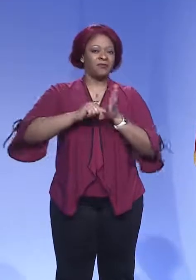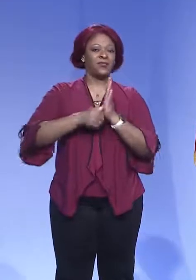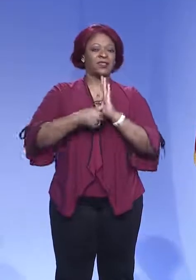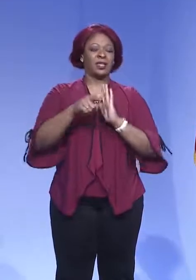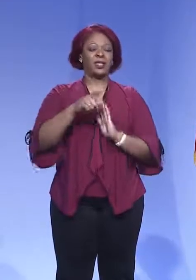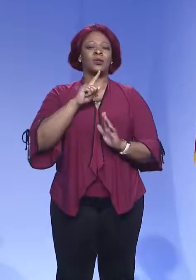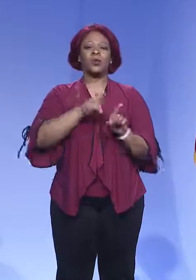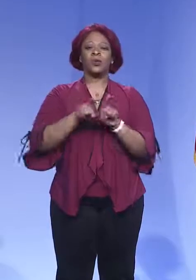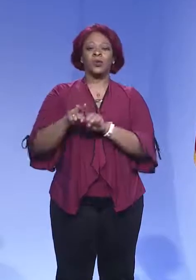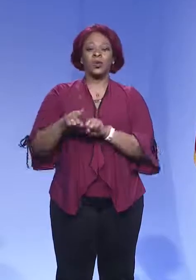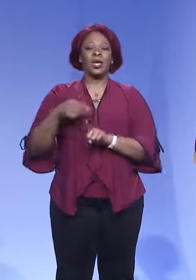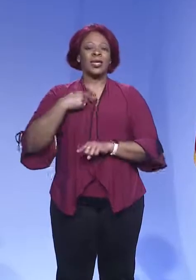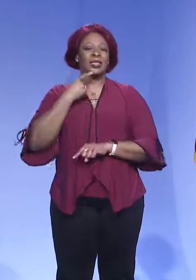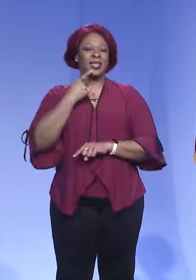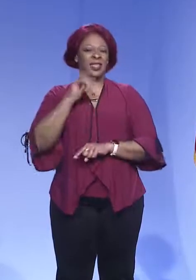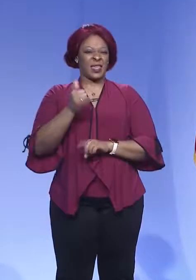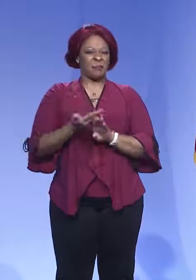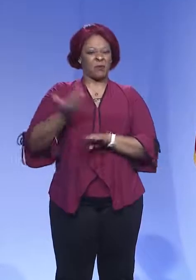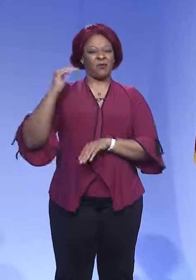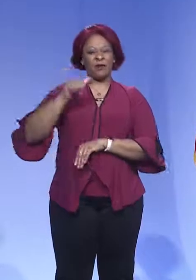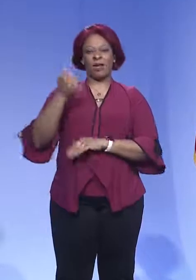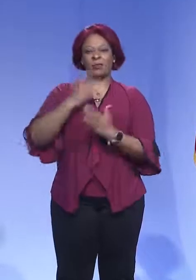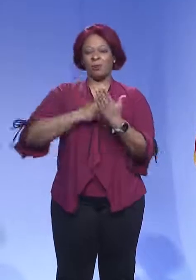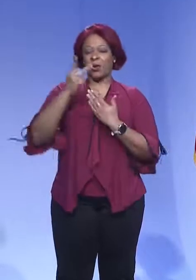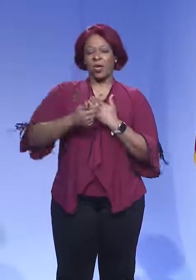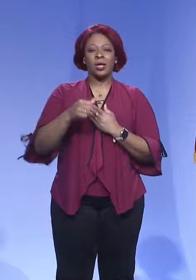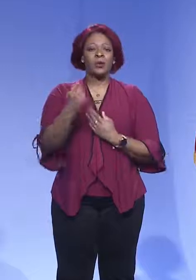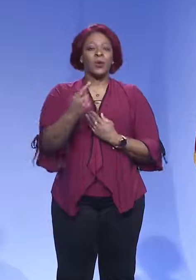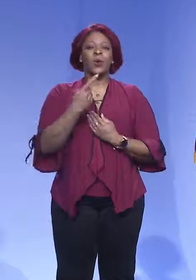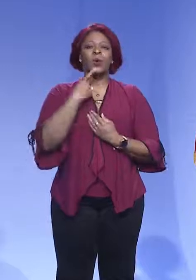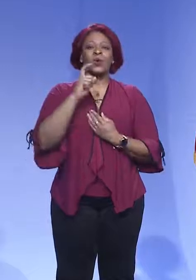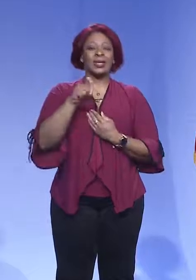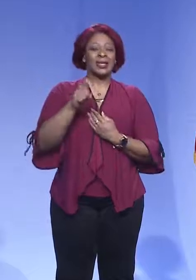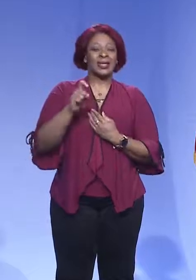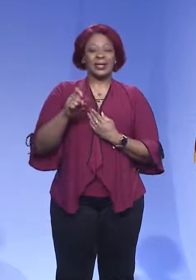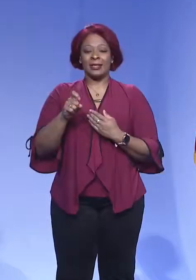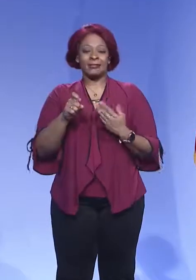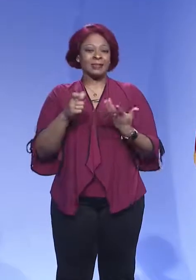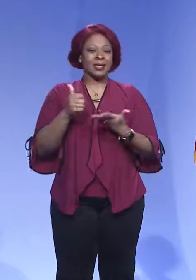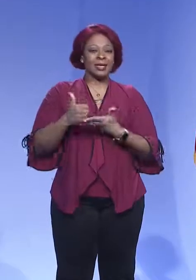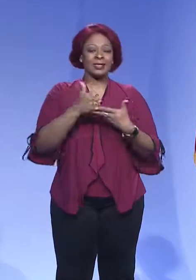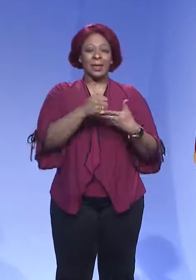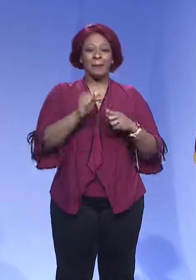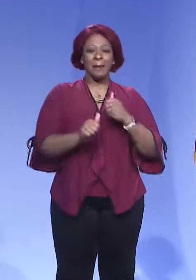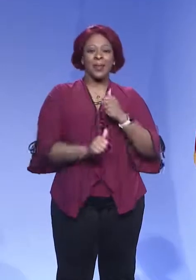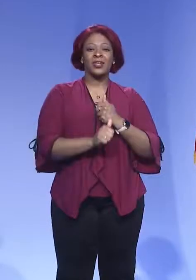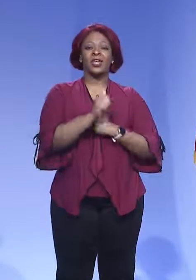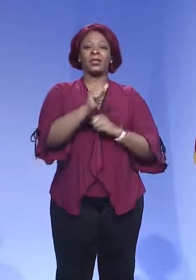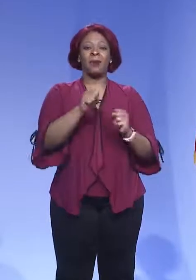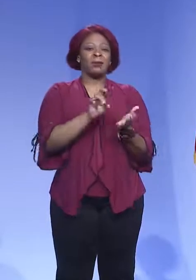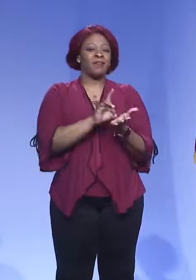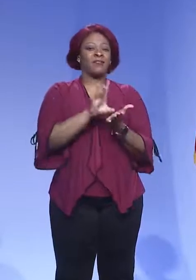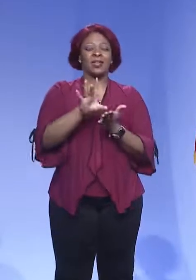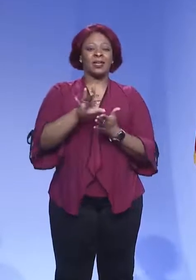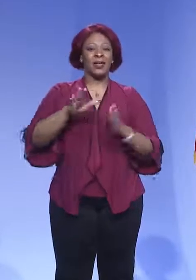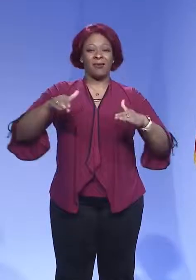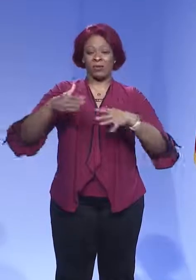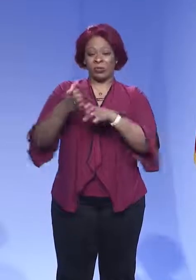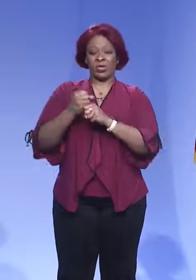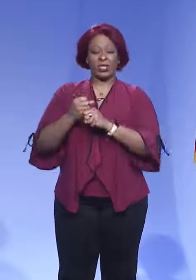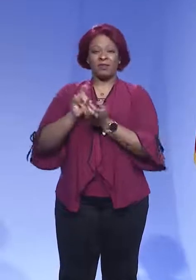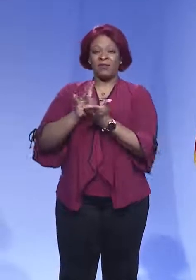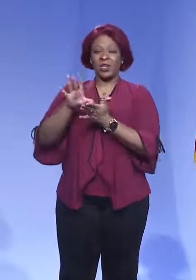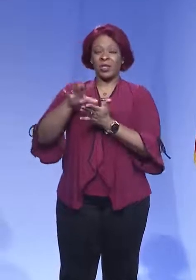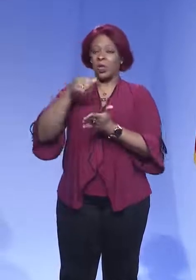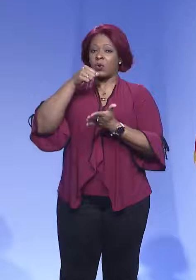this recently on a couple of programs, for anyone who feels that they may be in danger of eviction, that they have not yet received an